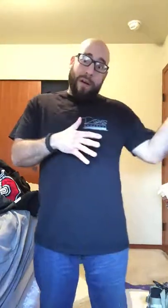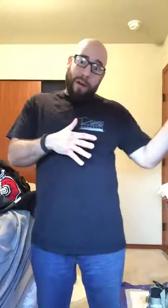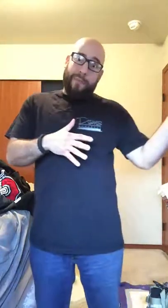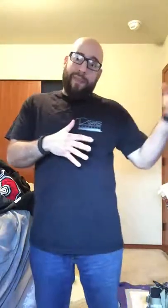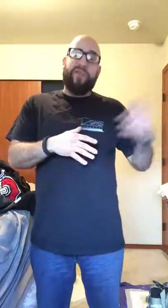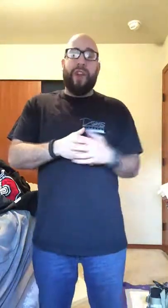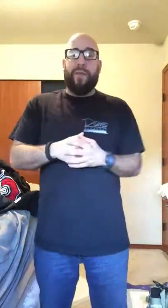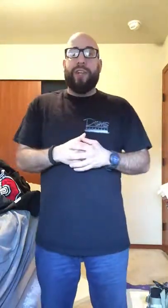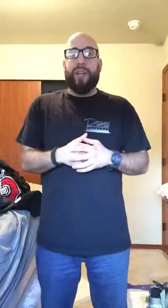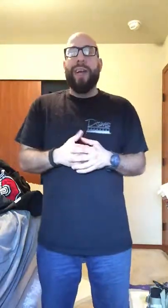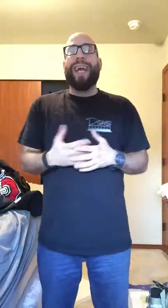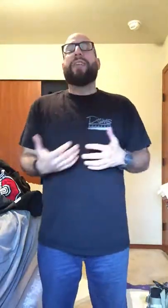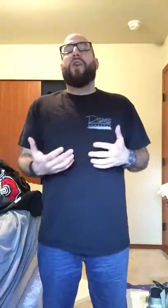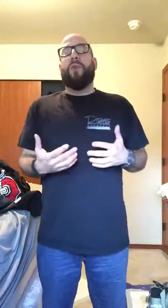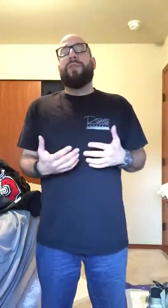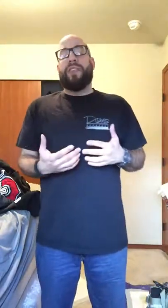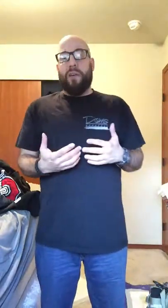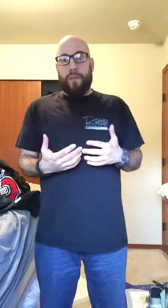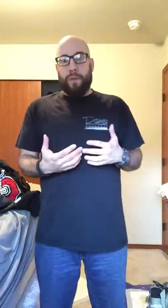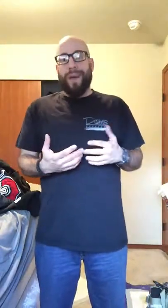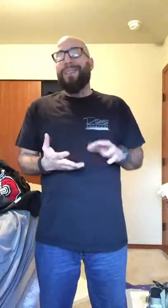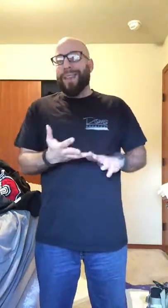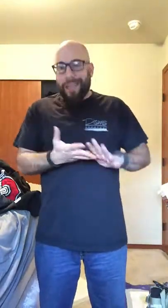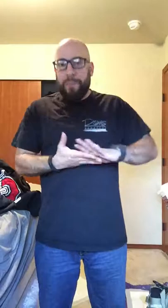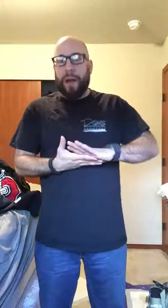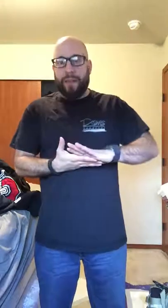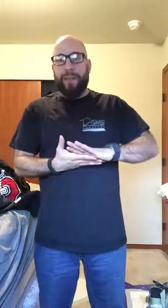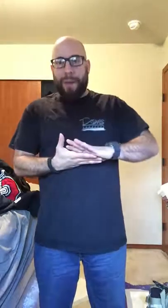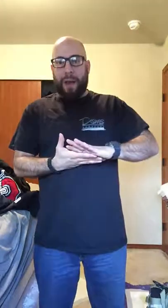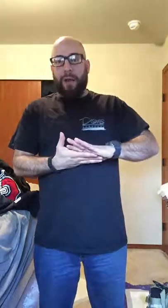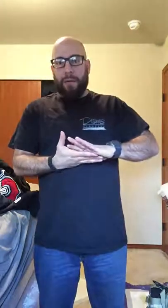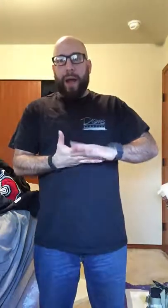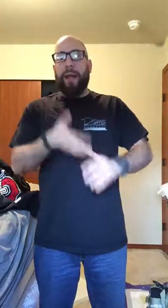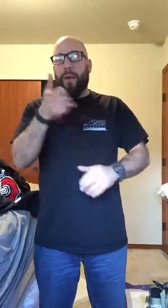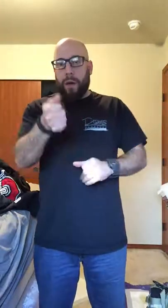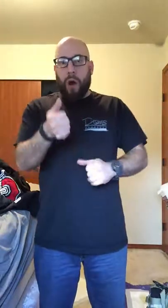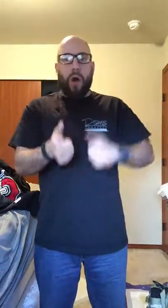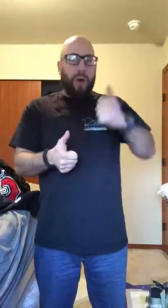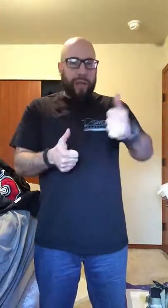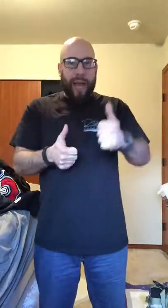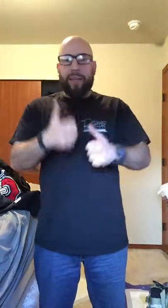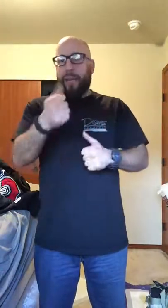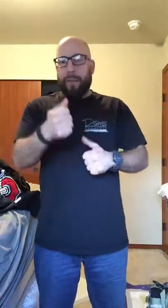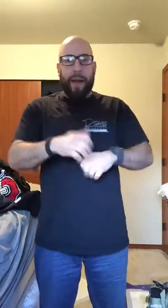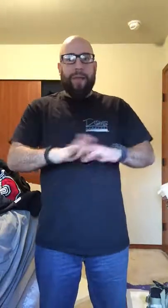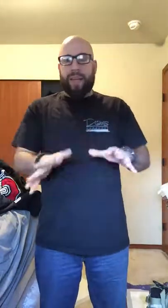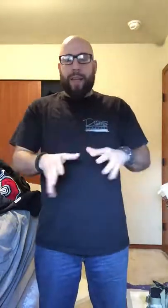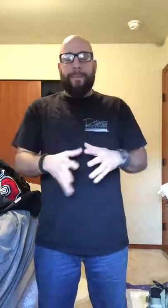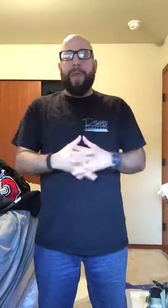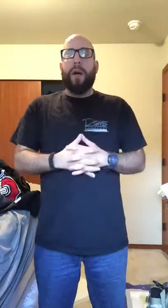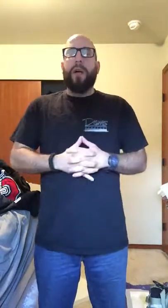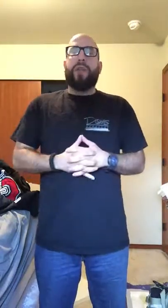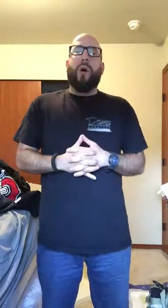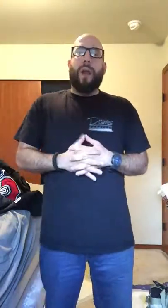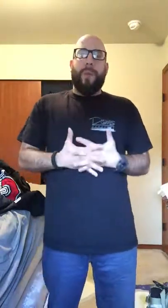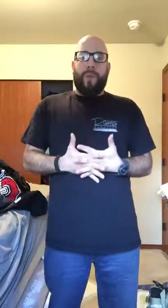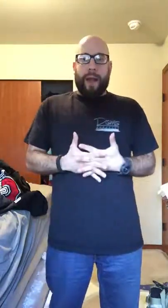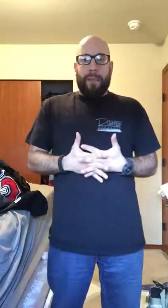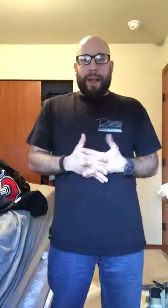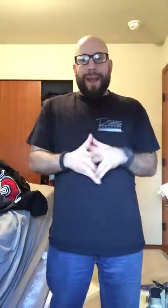person from a previous generation gets a hold of a cell phone. The less buttons, the better, right? Call, text, email, that's it. So what I would recommend,